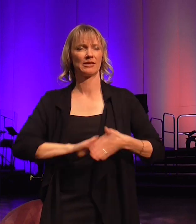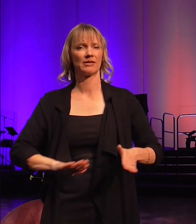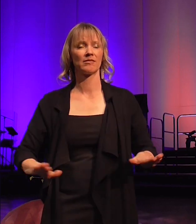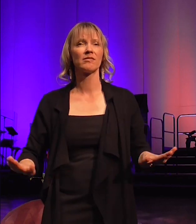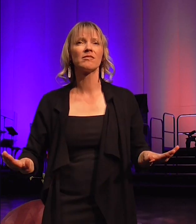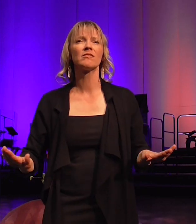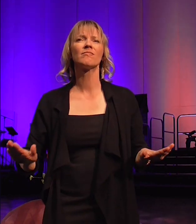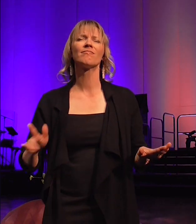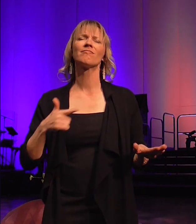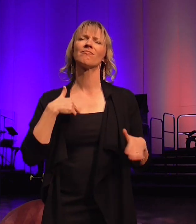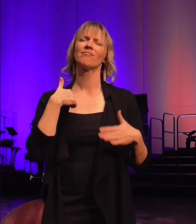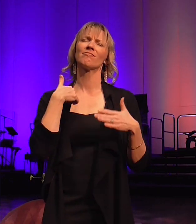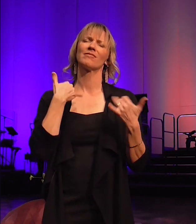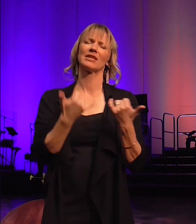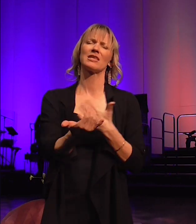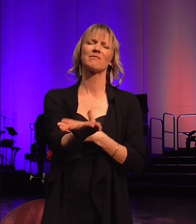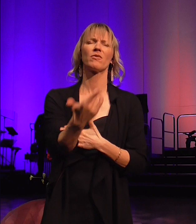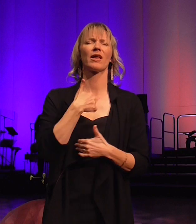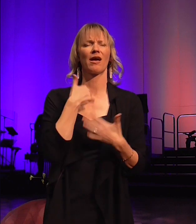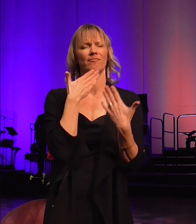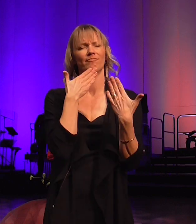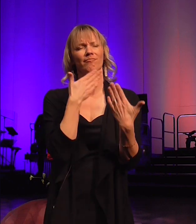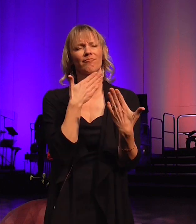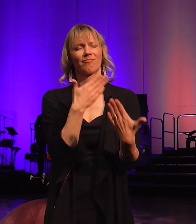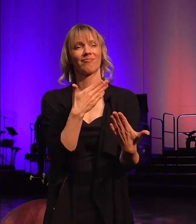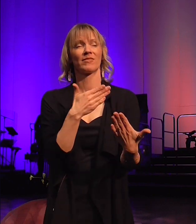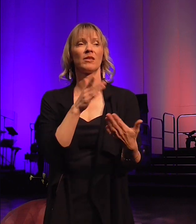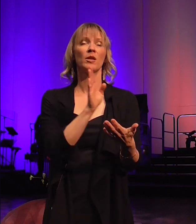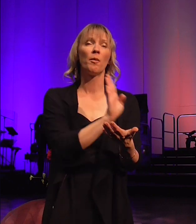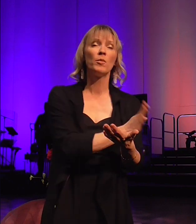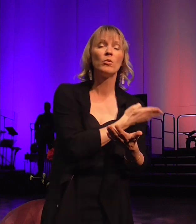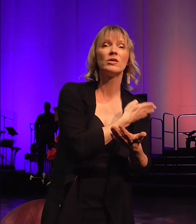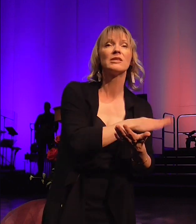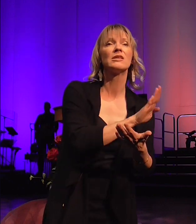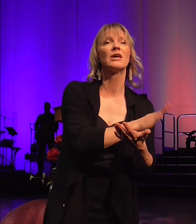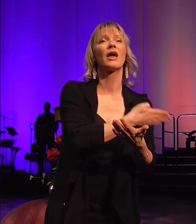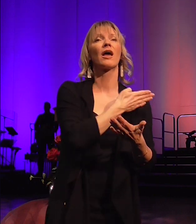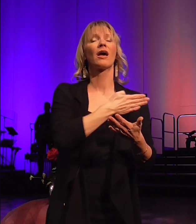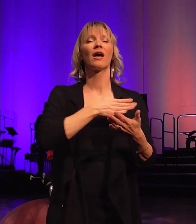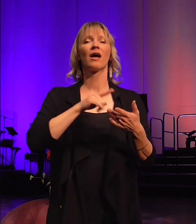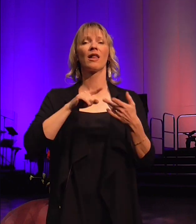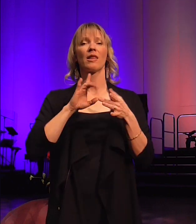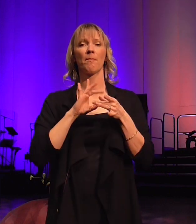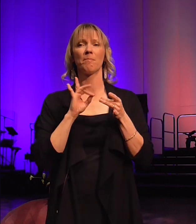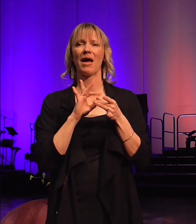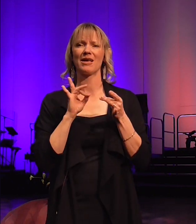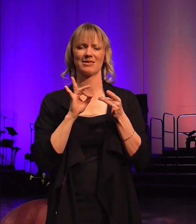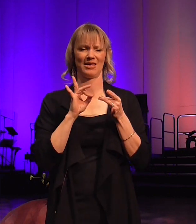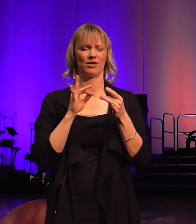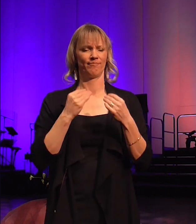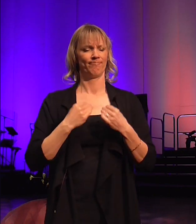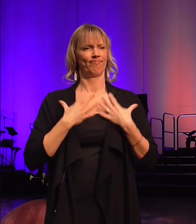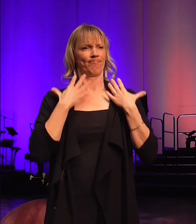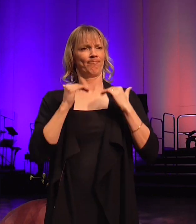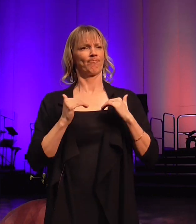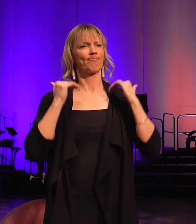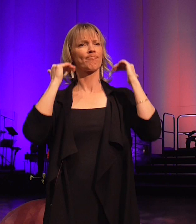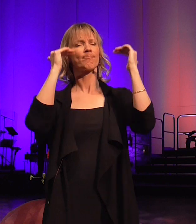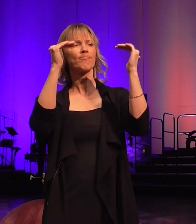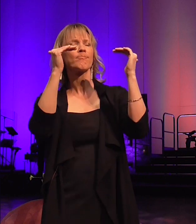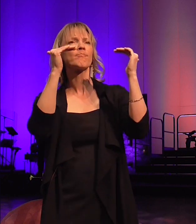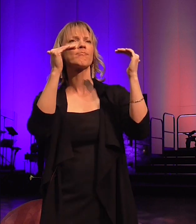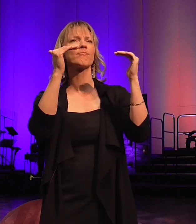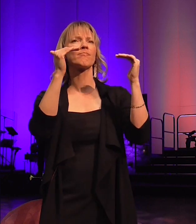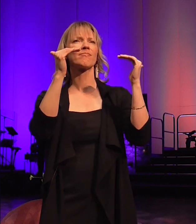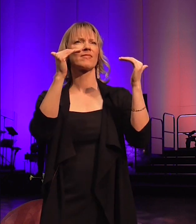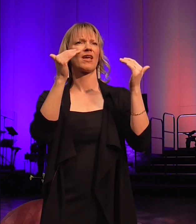And so I just give thanks this morning for this music and this message that uplifts us, that takes us